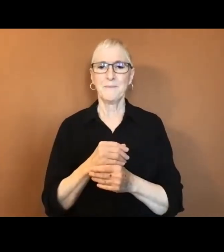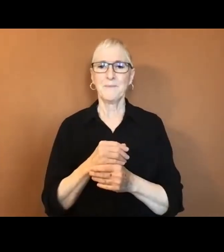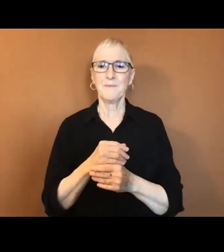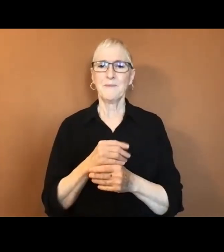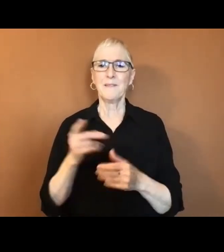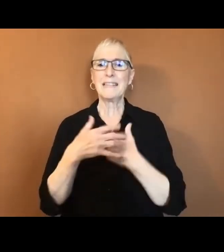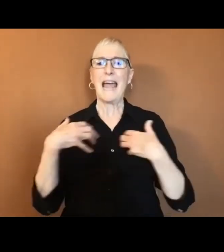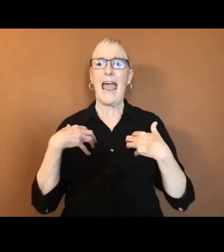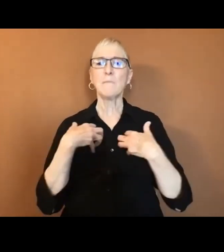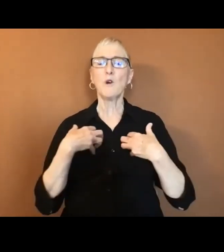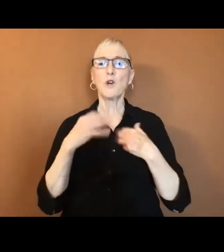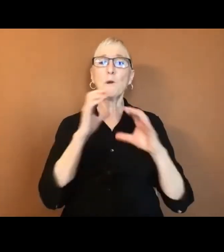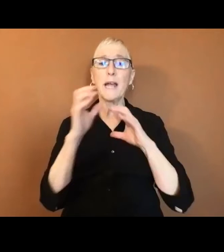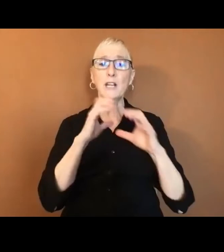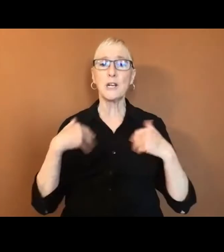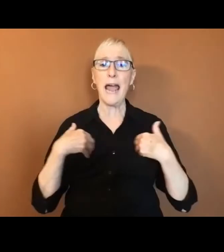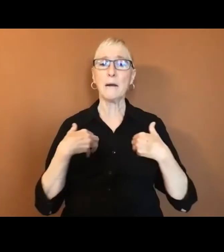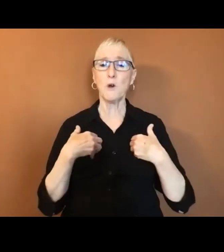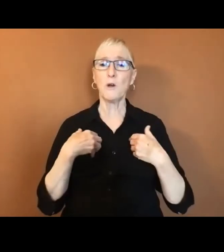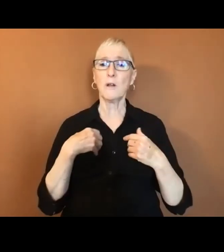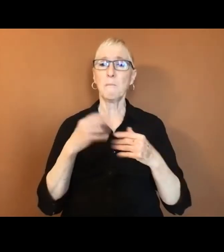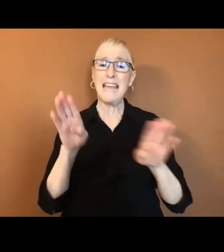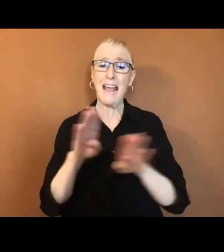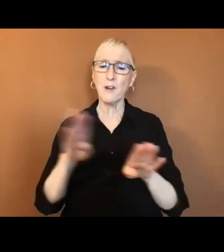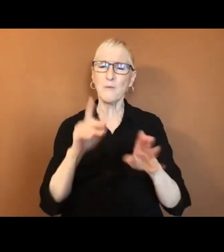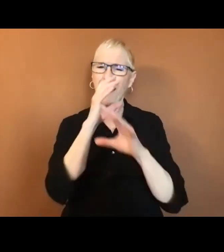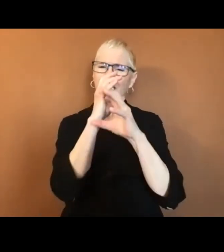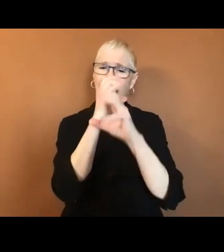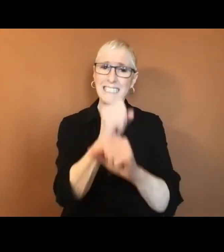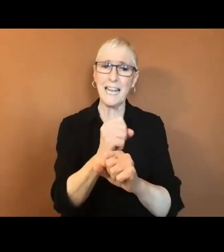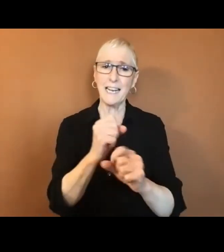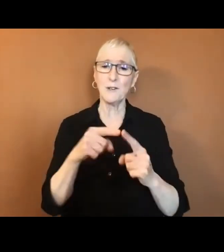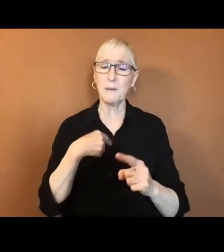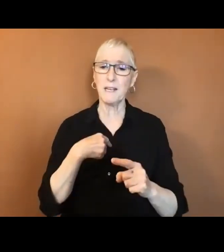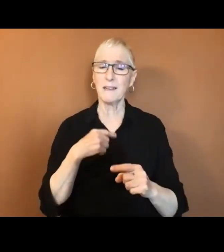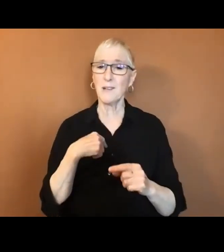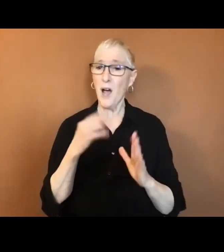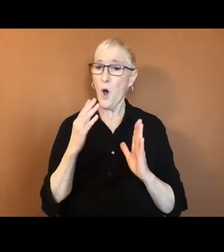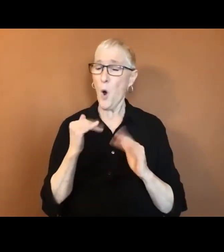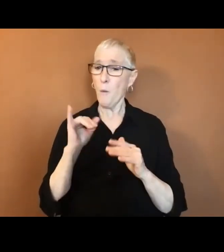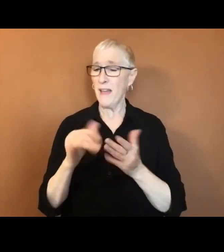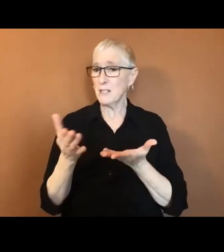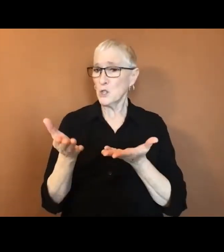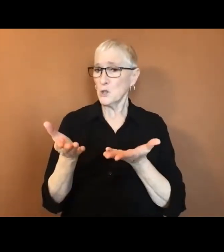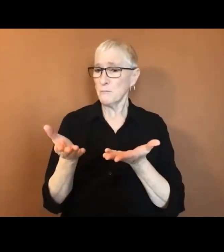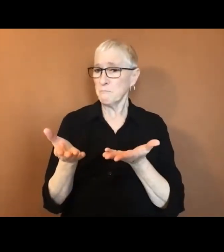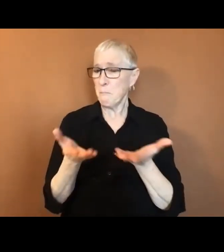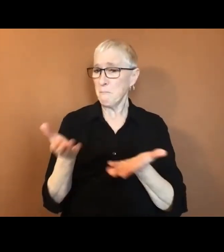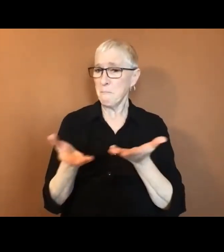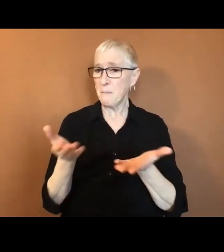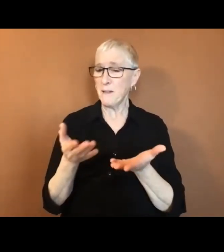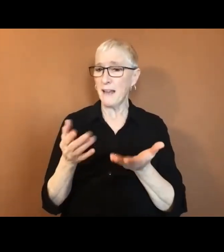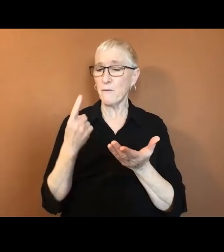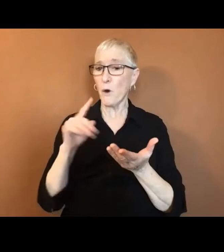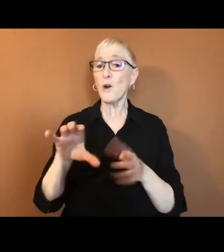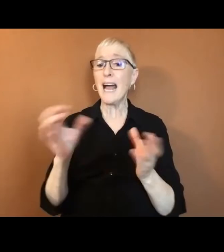animal communication, animal behavior. It was fascinating to me. And so I hope that this maybe serves for your classrooms,